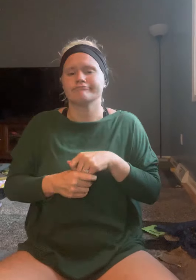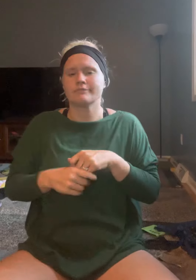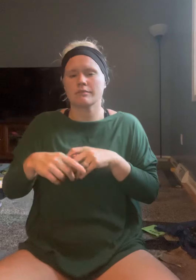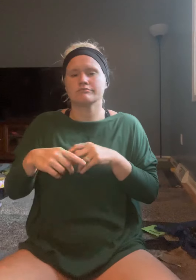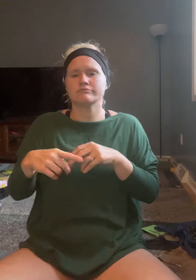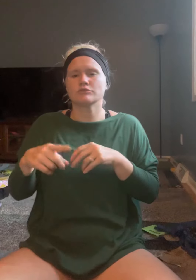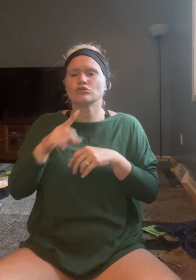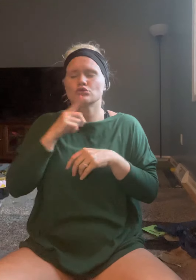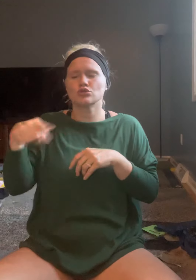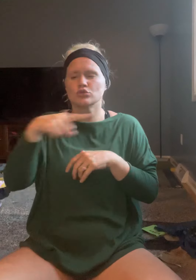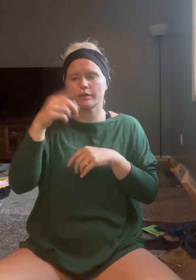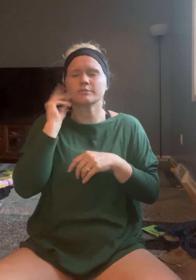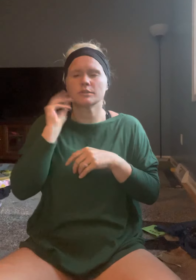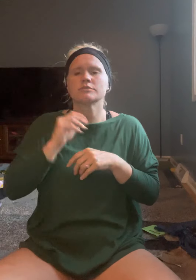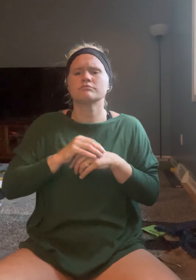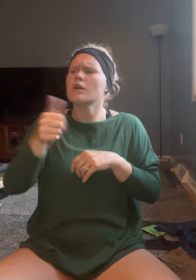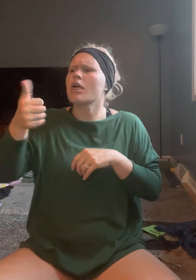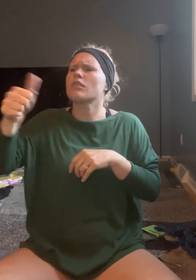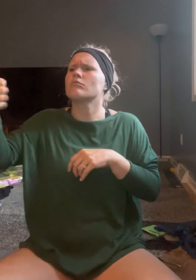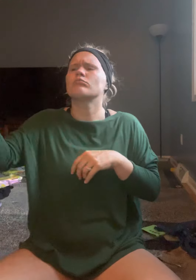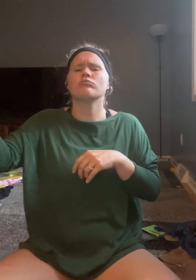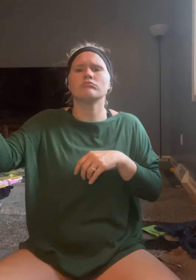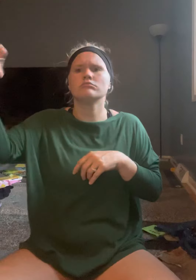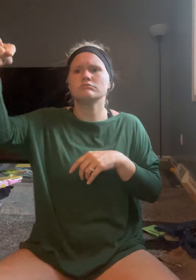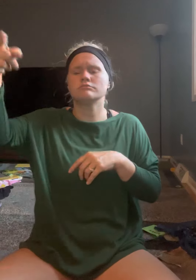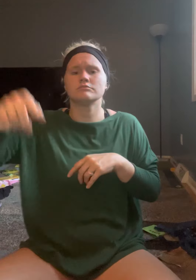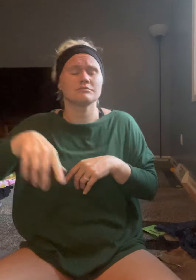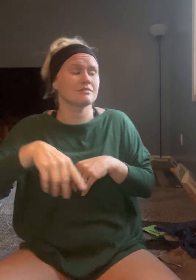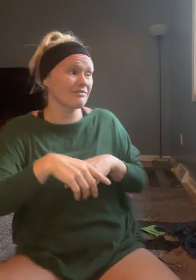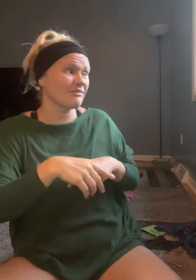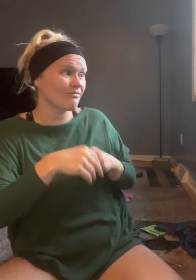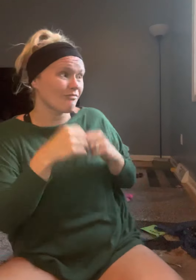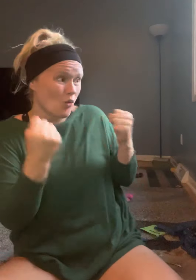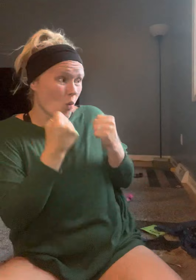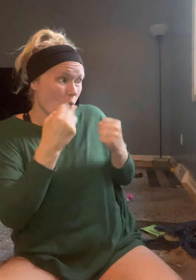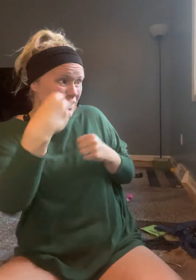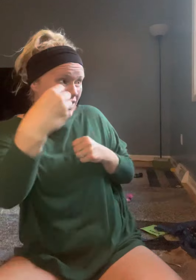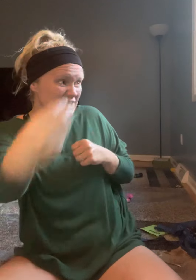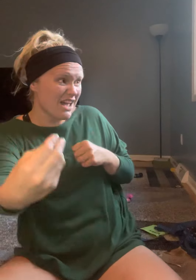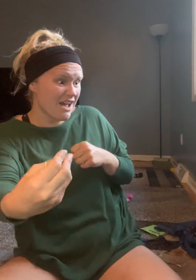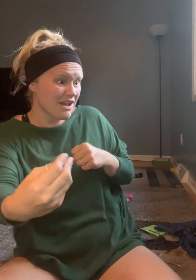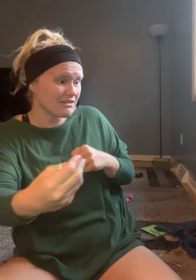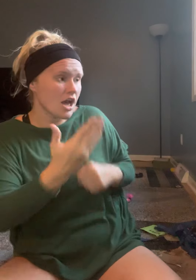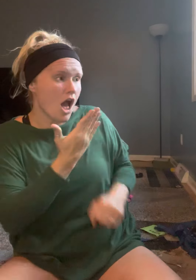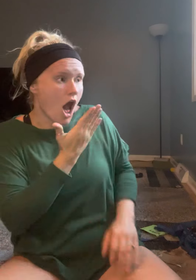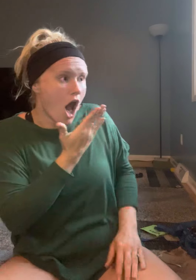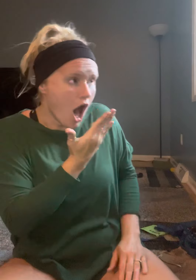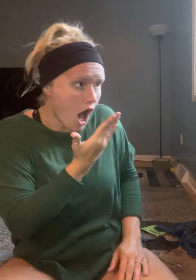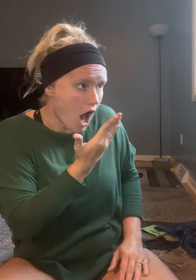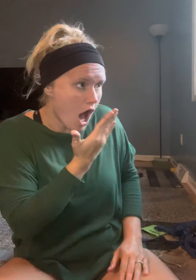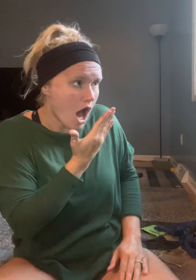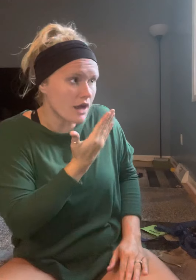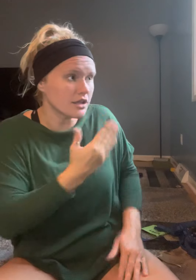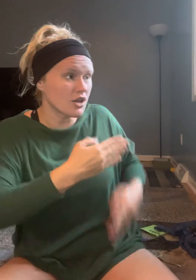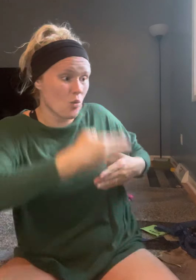Nathan? When, it's cold outside and you breathe on the window glass. Okay, that's one. Cold outside. You go